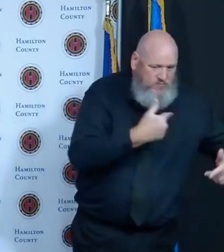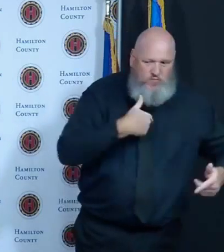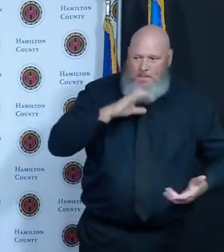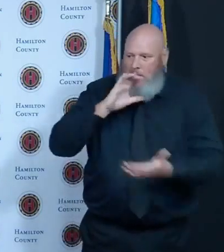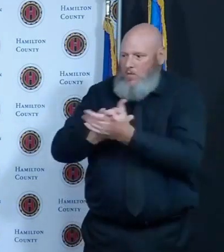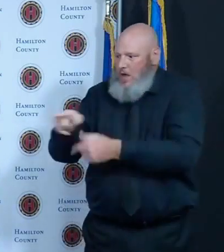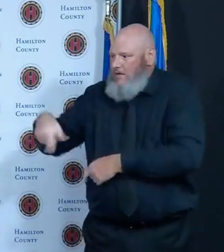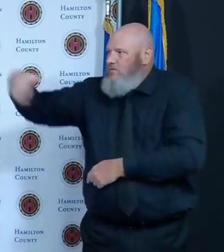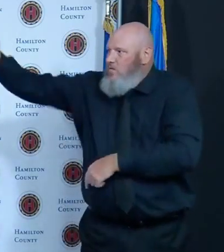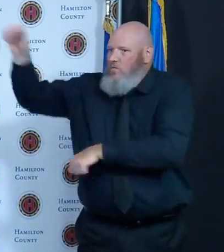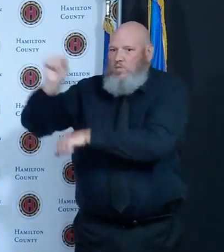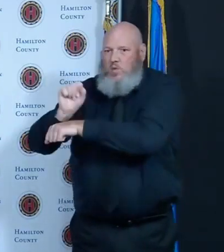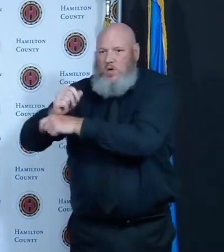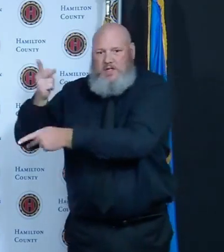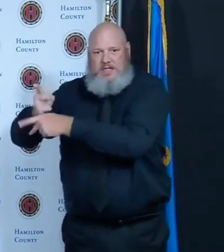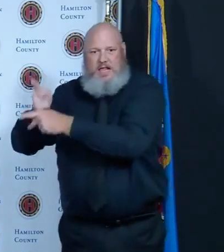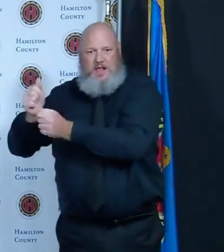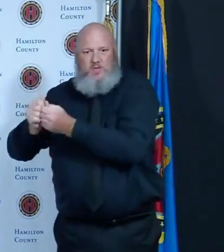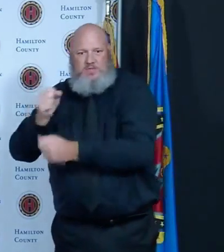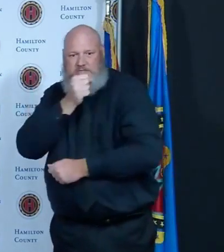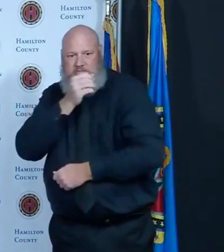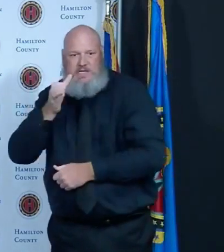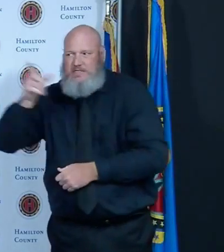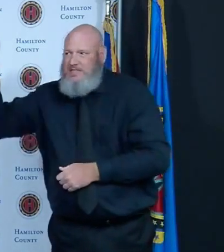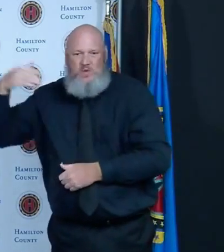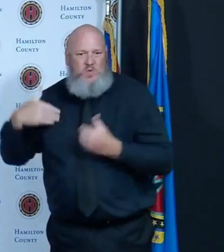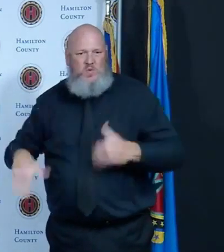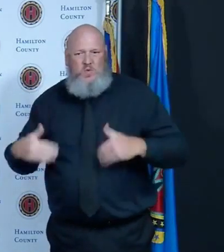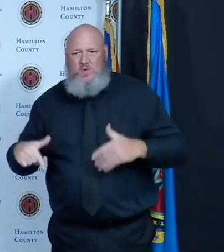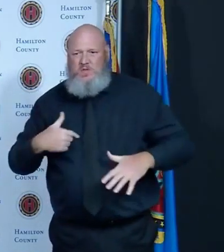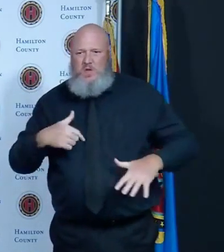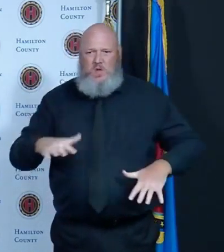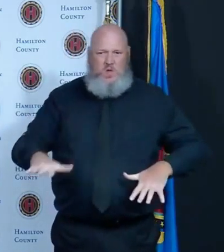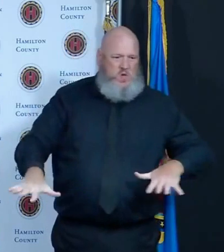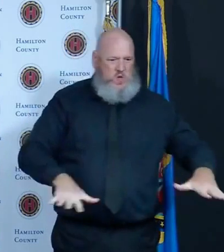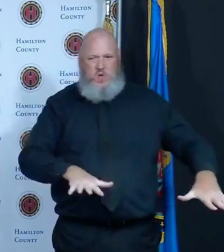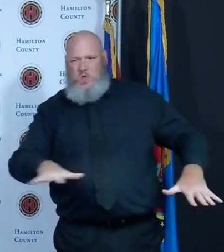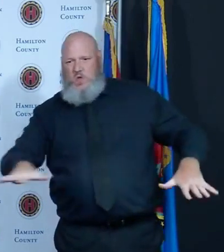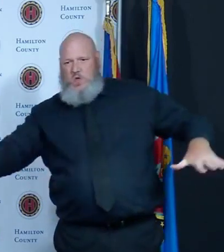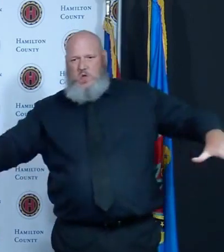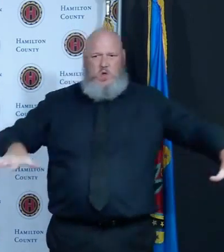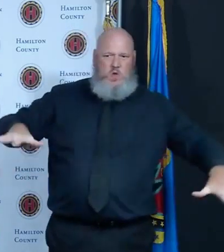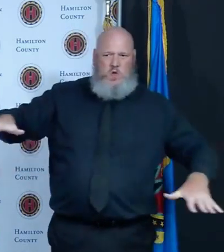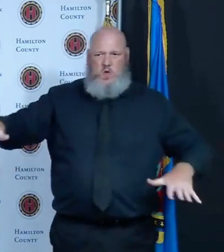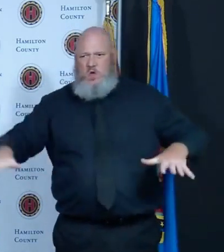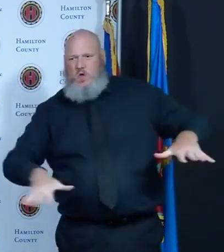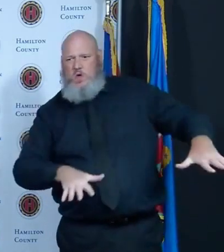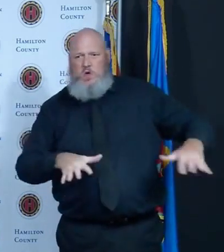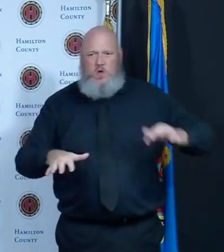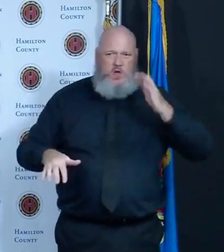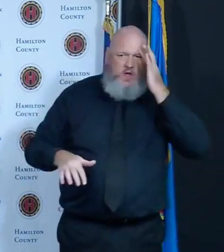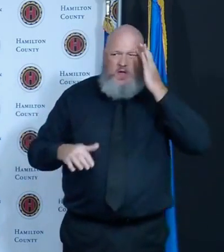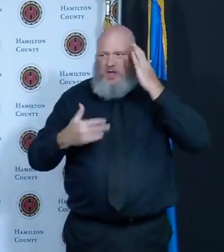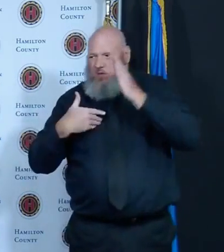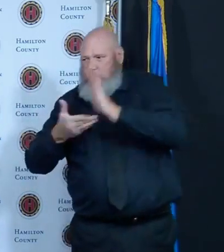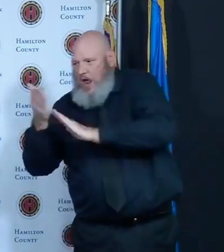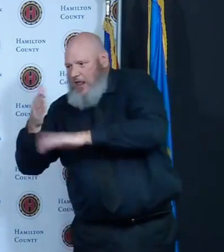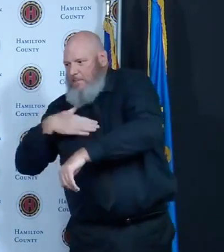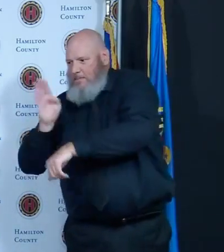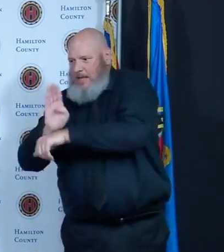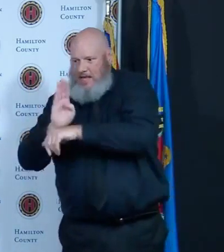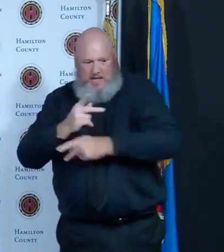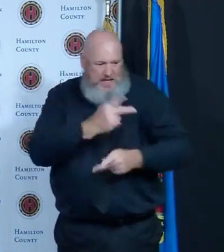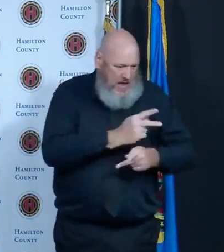And I nervously await word, and every time I see an email pop up in my browser, I hope that it's from PNC with the application